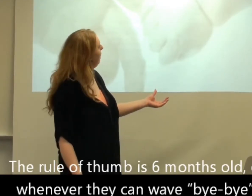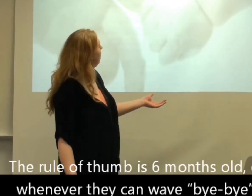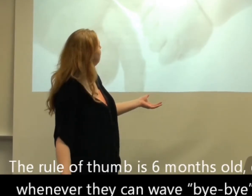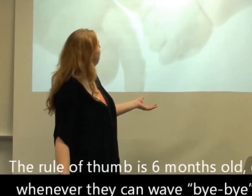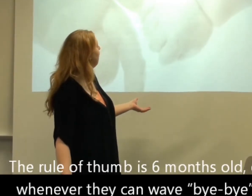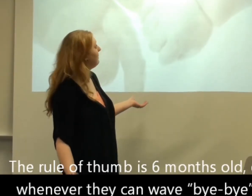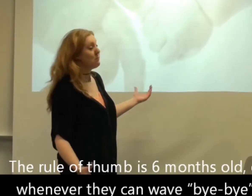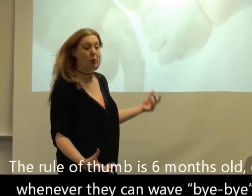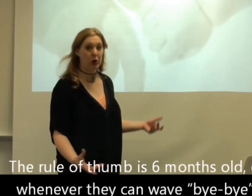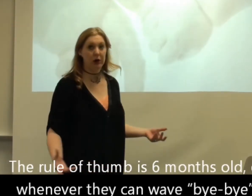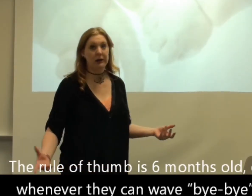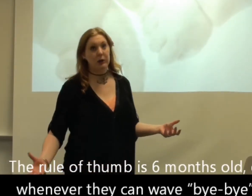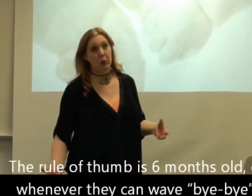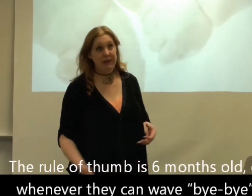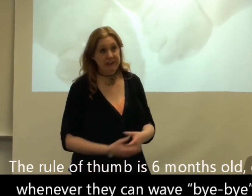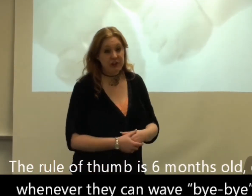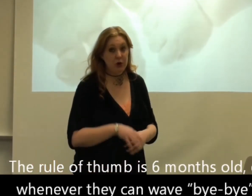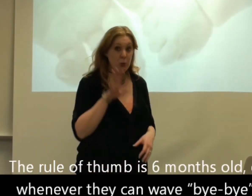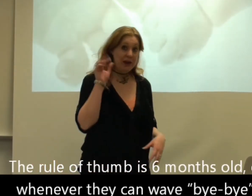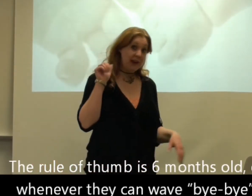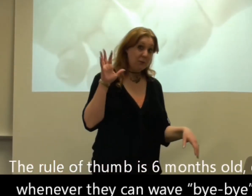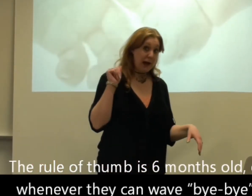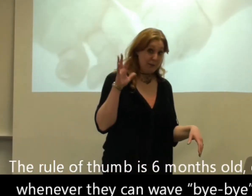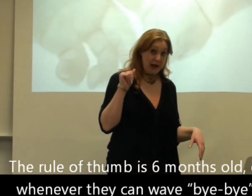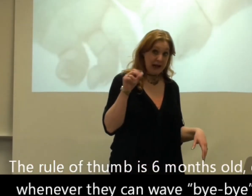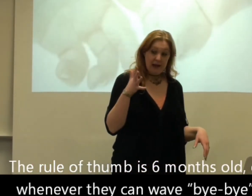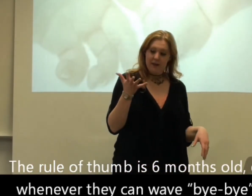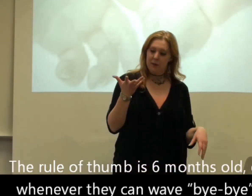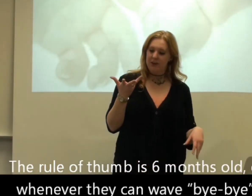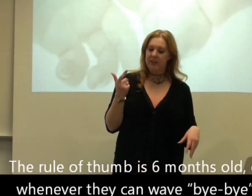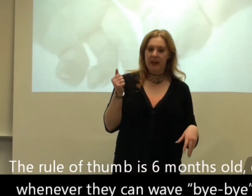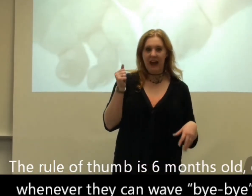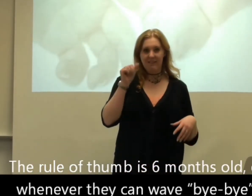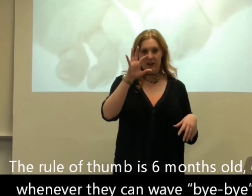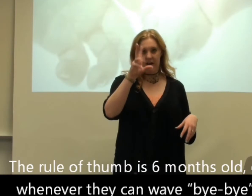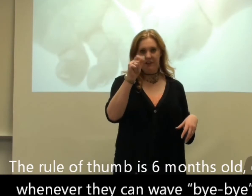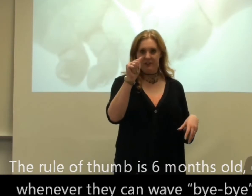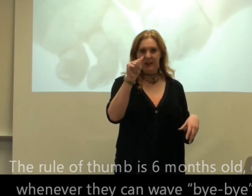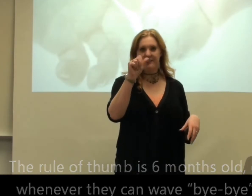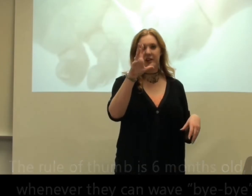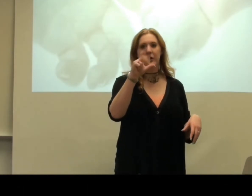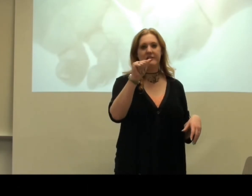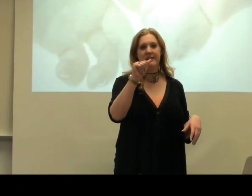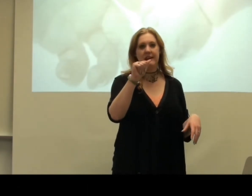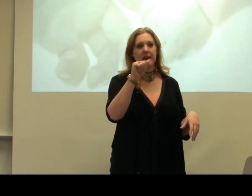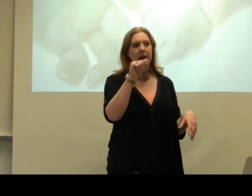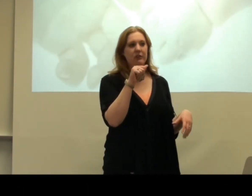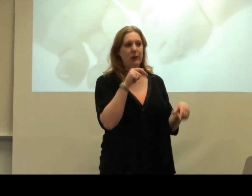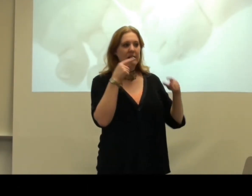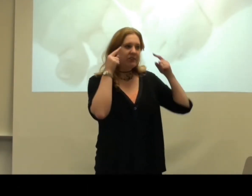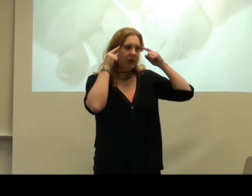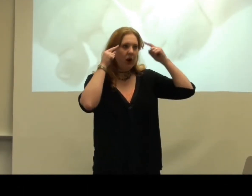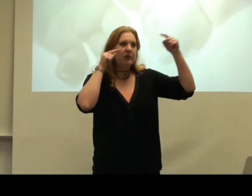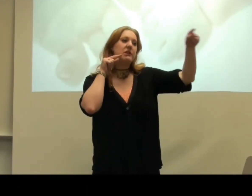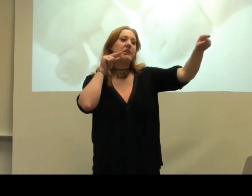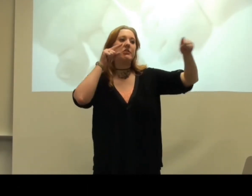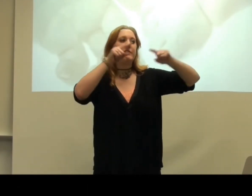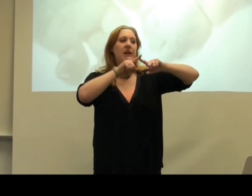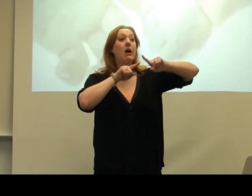or even more when they start waving bye-bye. That means that they have enough of the dexterity as well as the cognitive understanding. Oh,